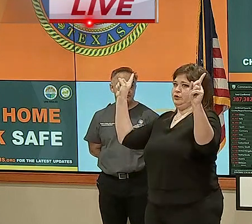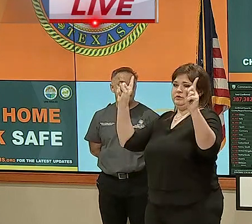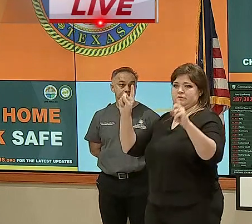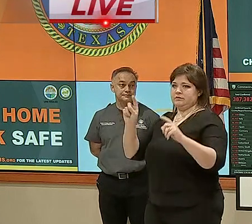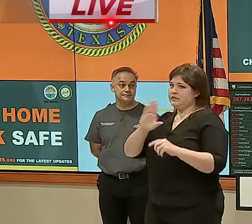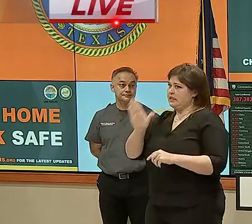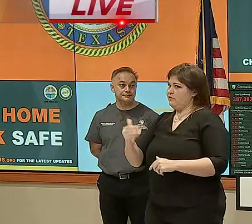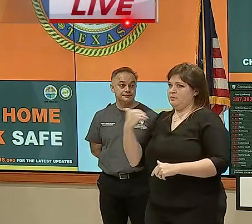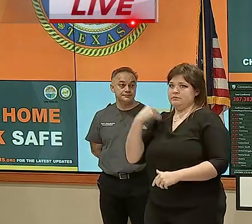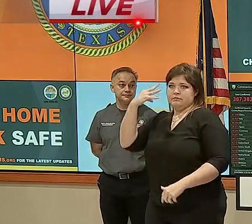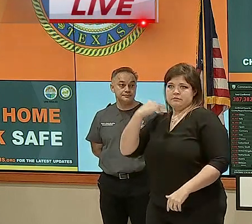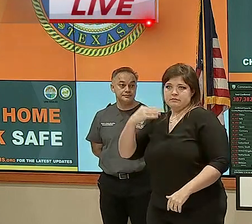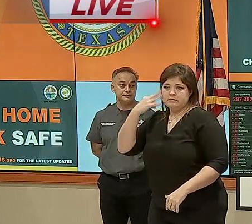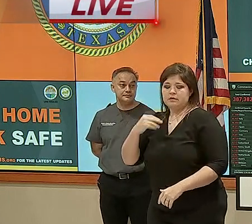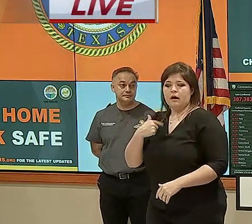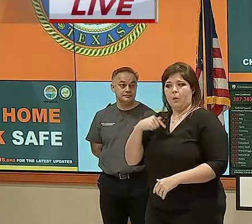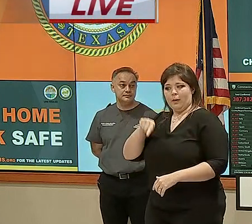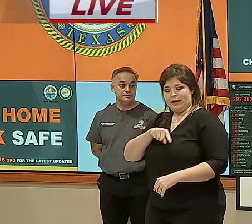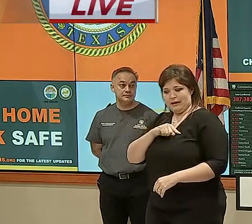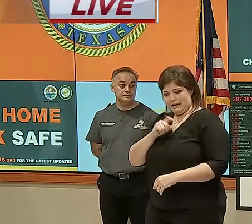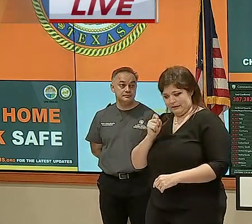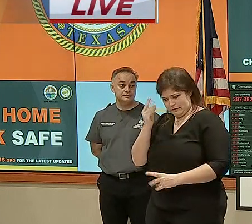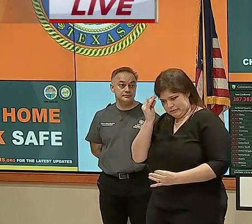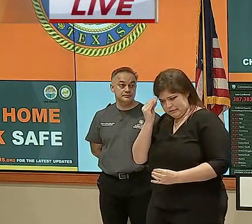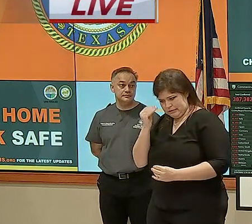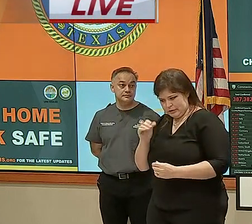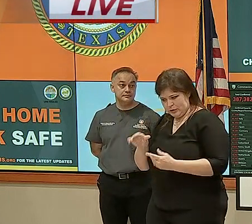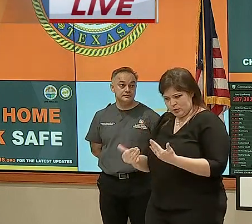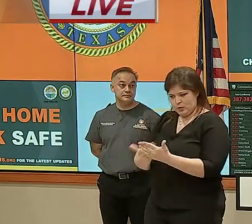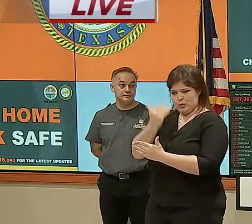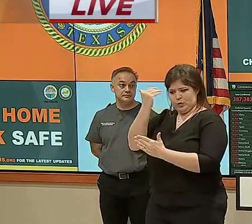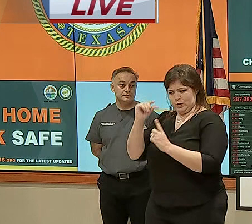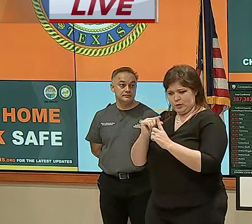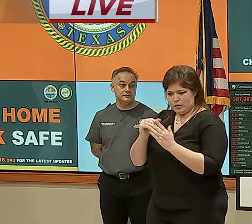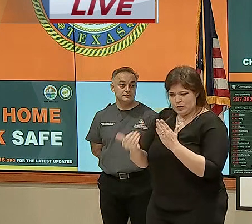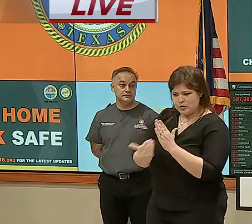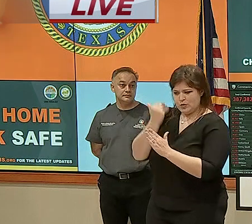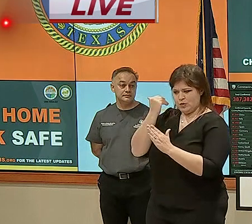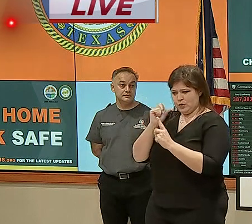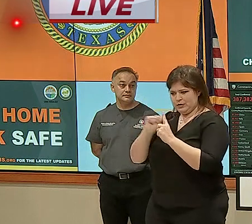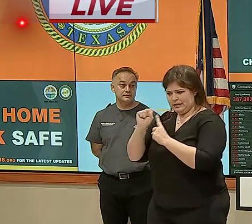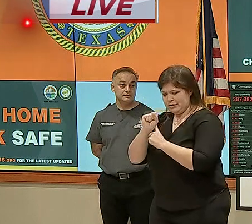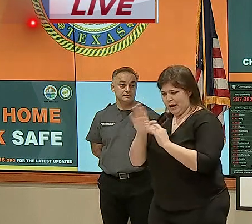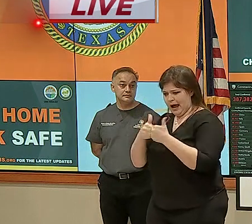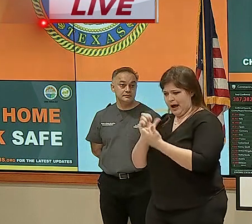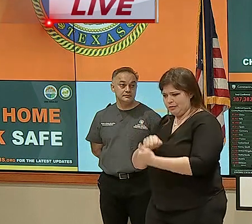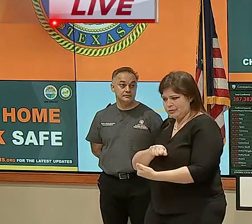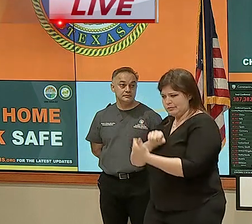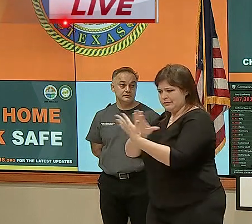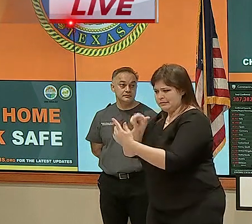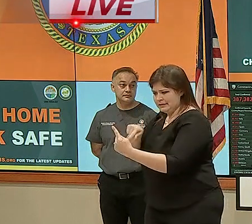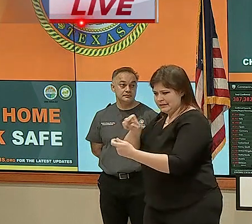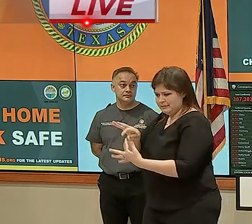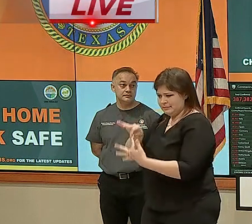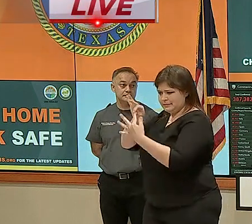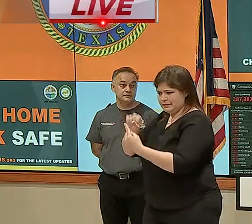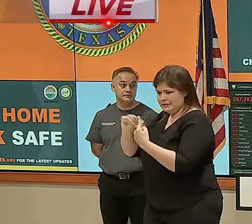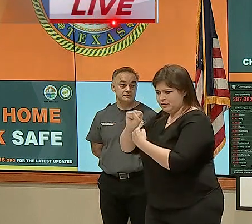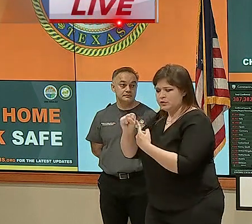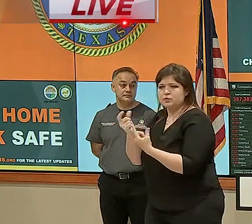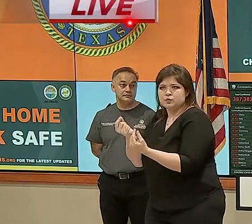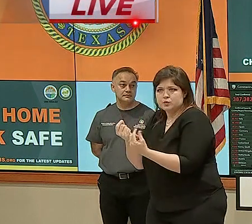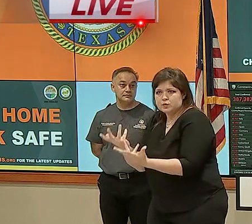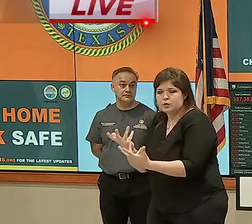situation that requires strategies that you are uniquely adopted in order to address it. And therefore, what is being